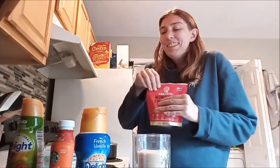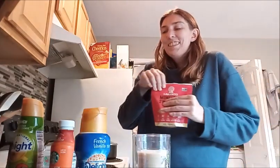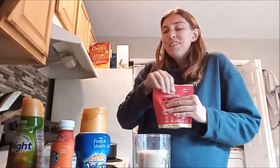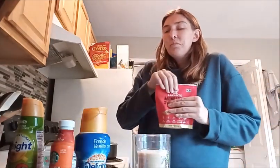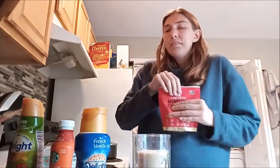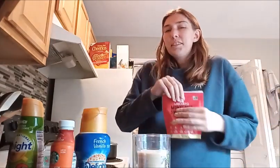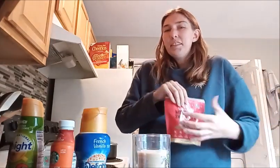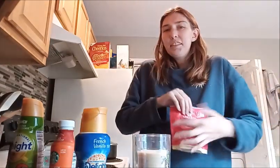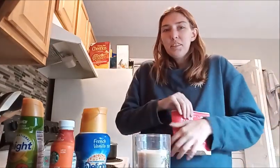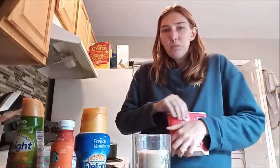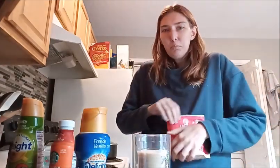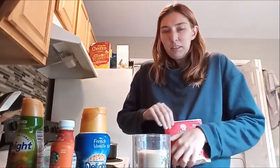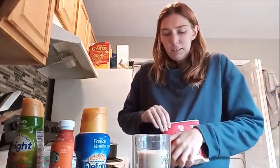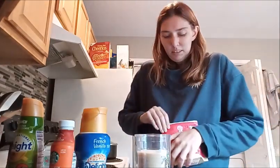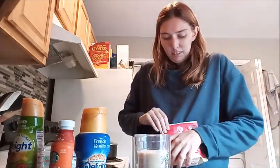That's weird. I like this with the mix-ins.